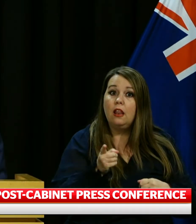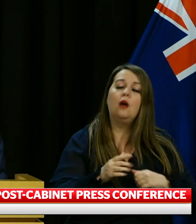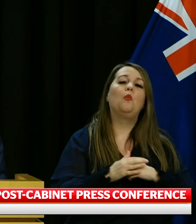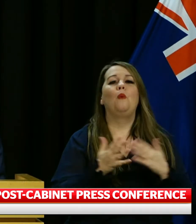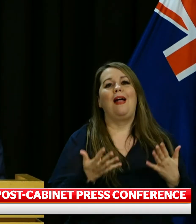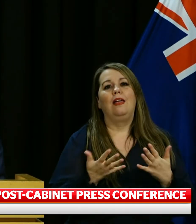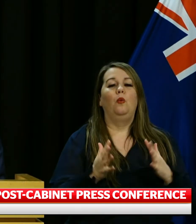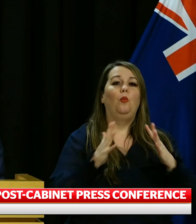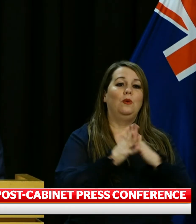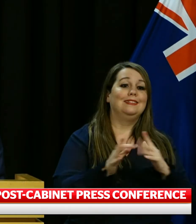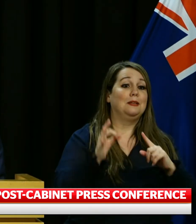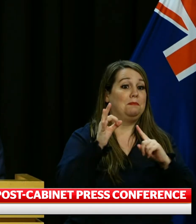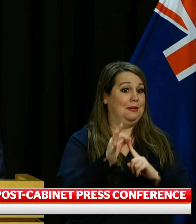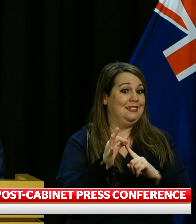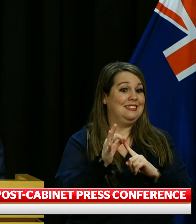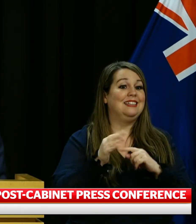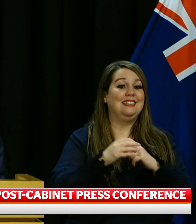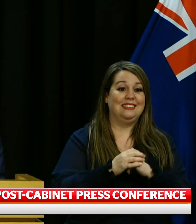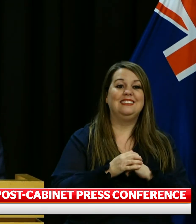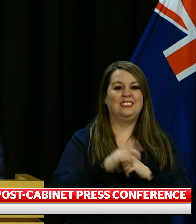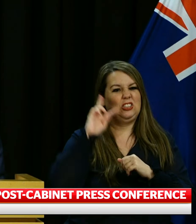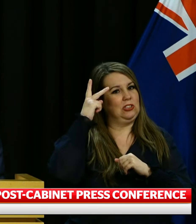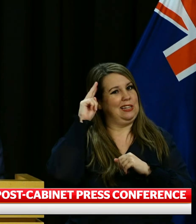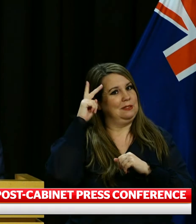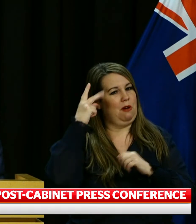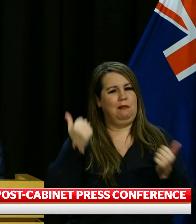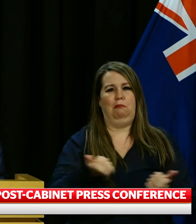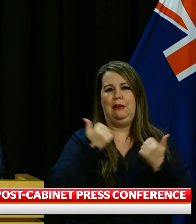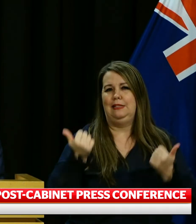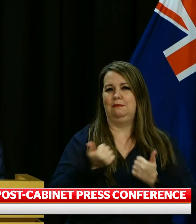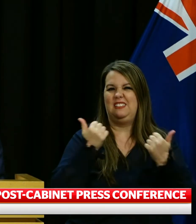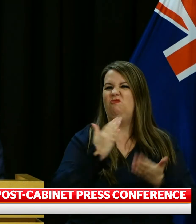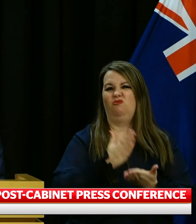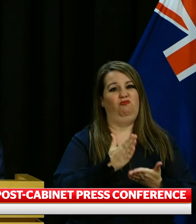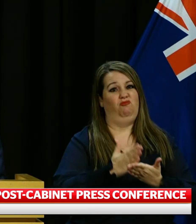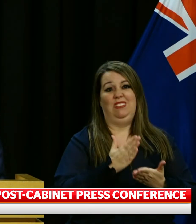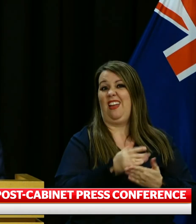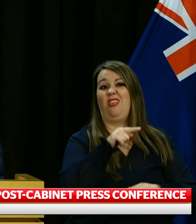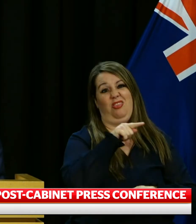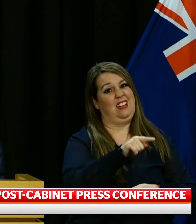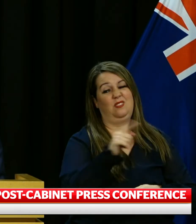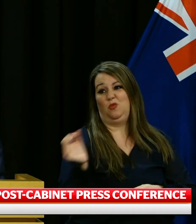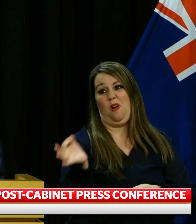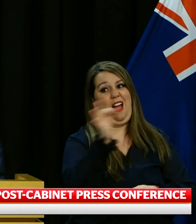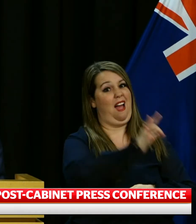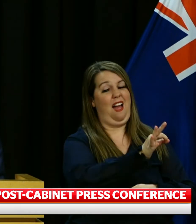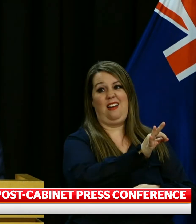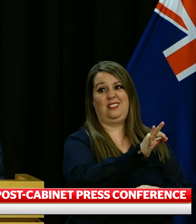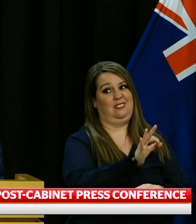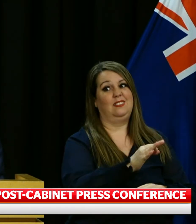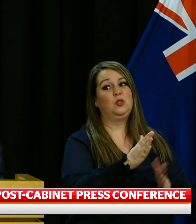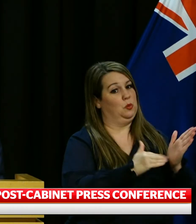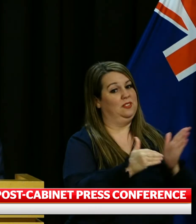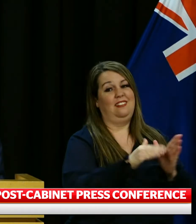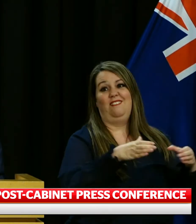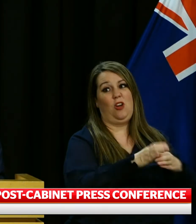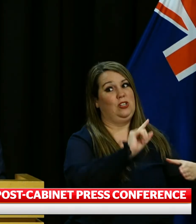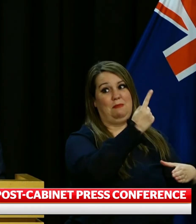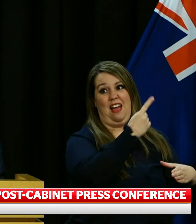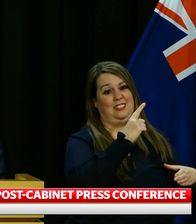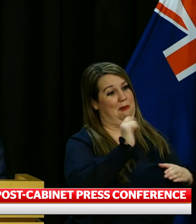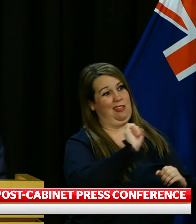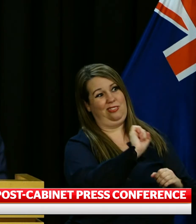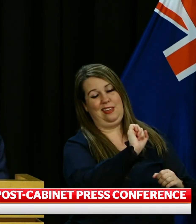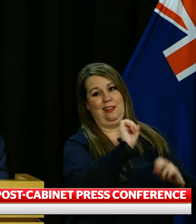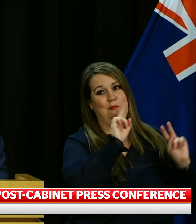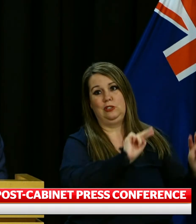election. Ultimately, it's really a question for New Zealand First. You could work with Winston Peters. You've good. I've